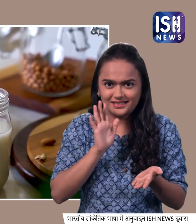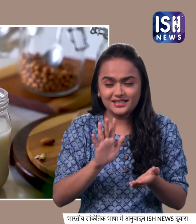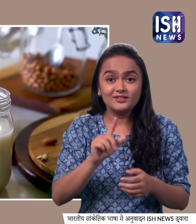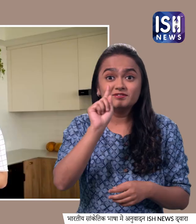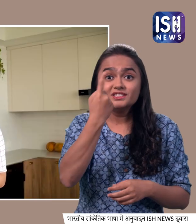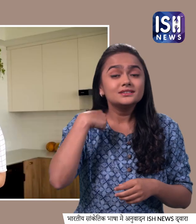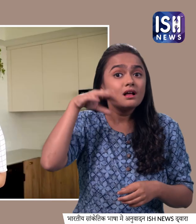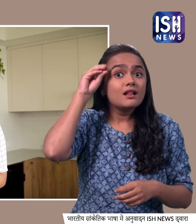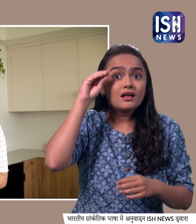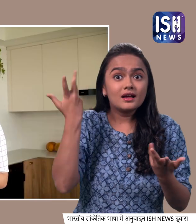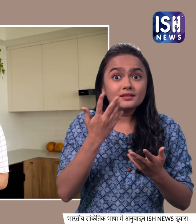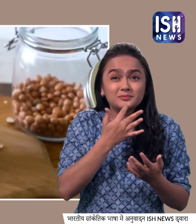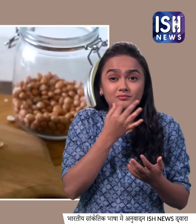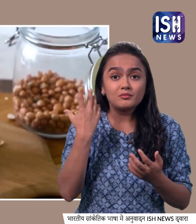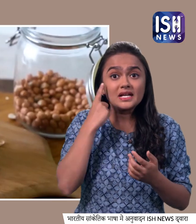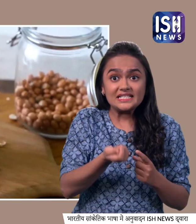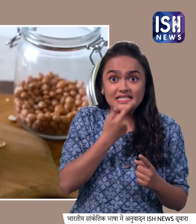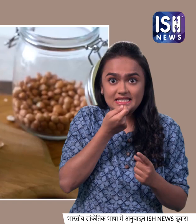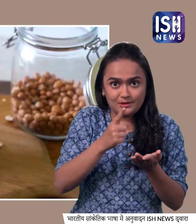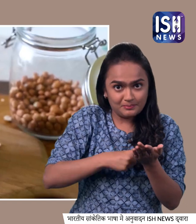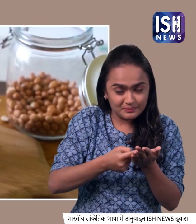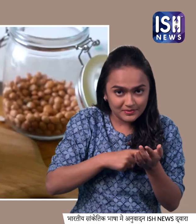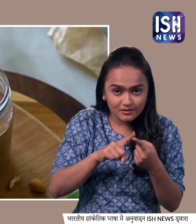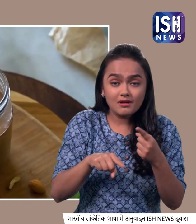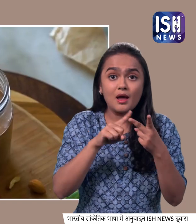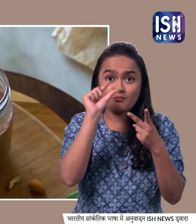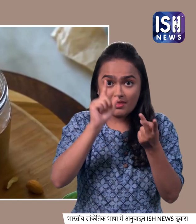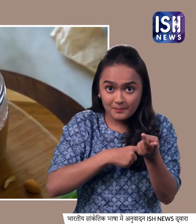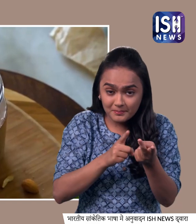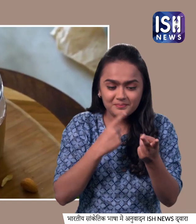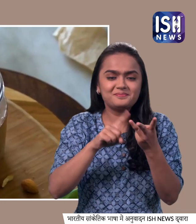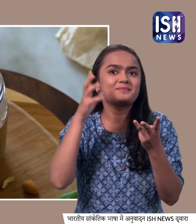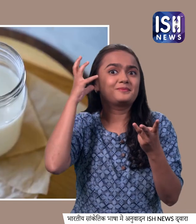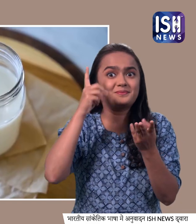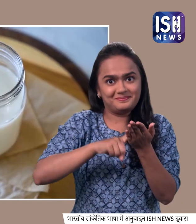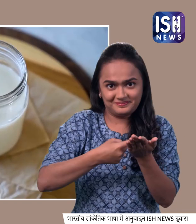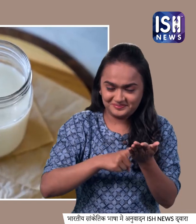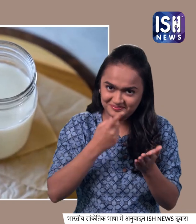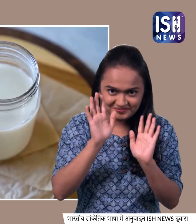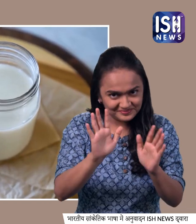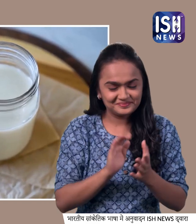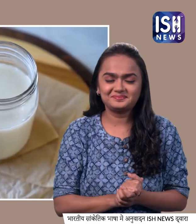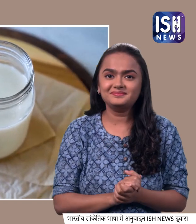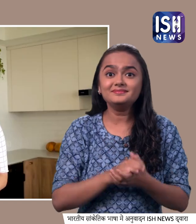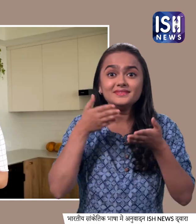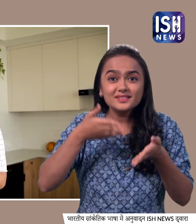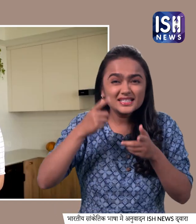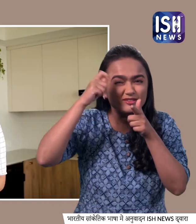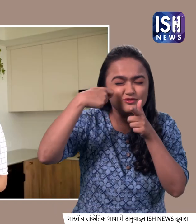First, we will learn delicious peanut butter, then almond butter and then coconut butter. In this video,